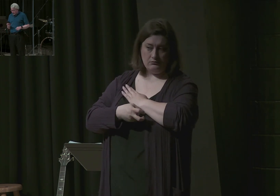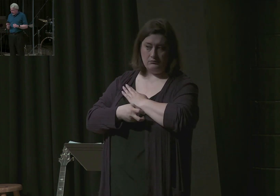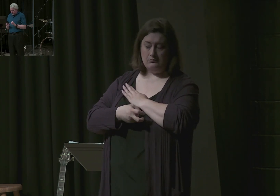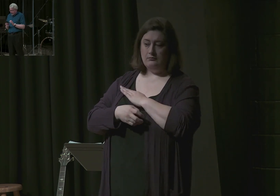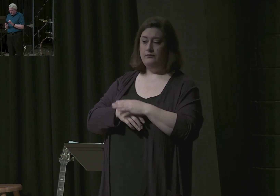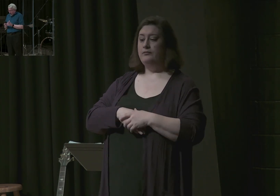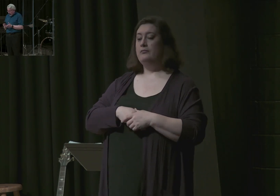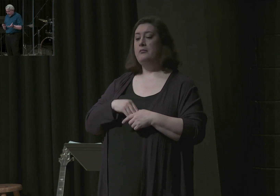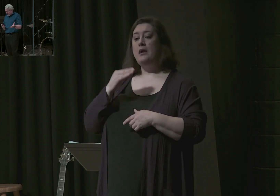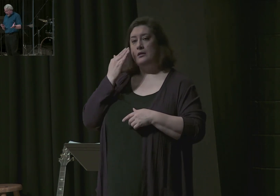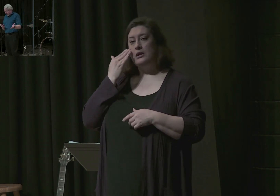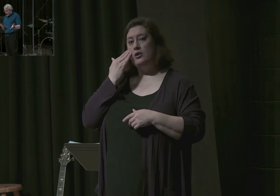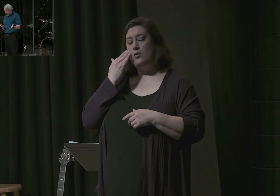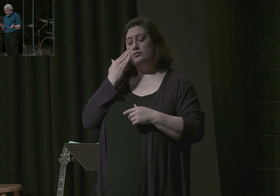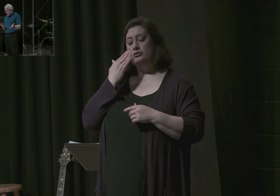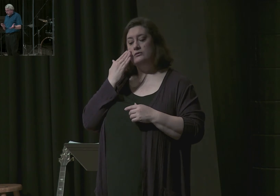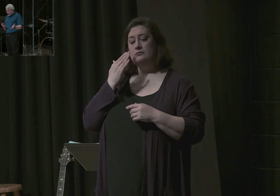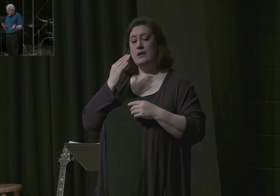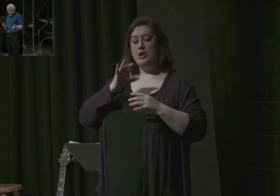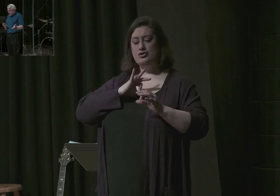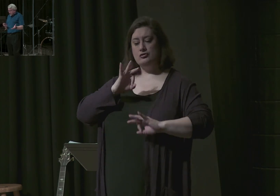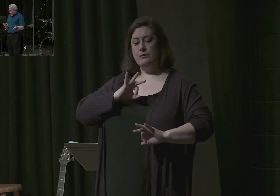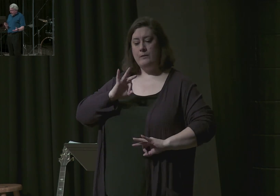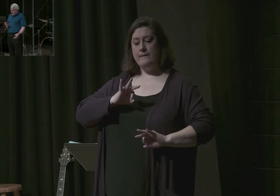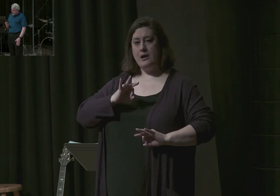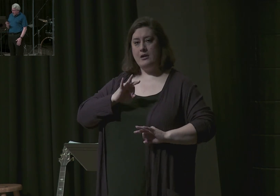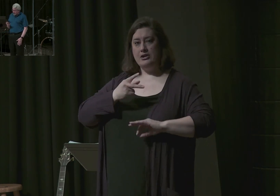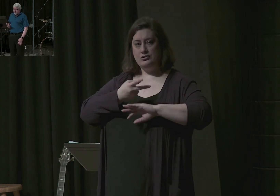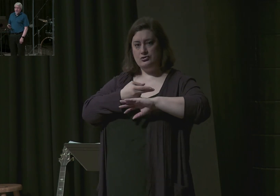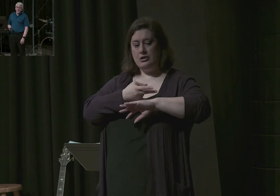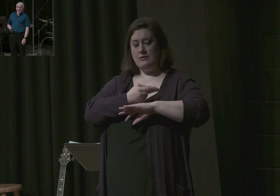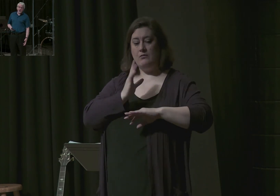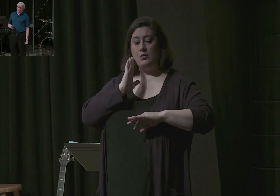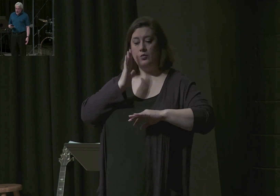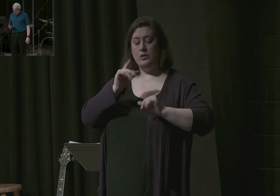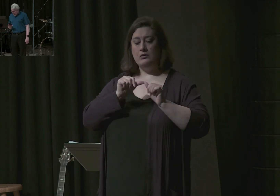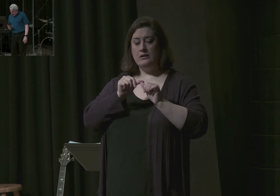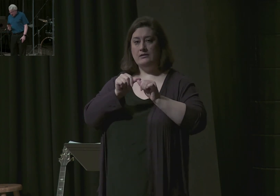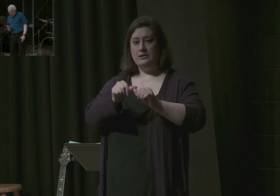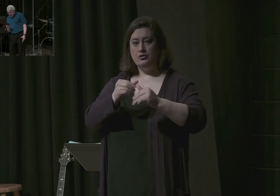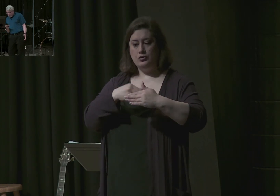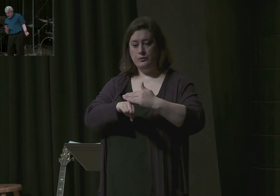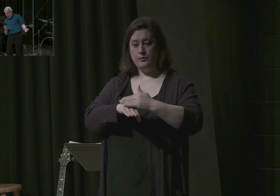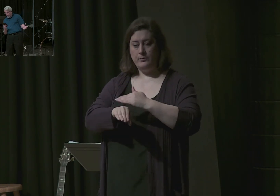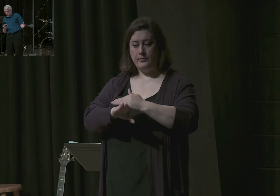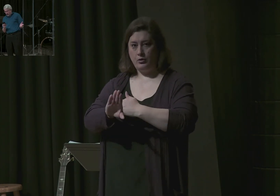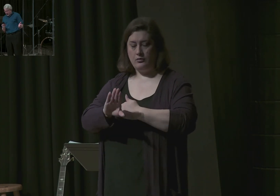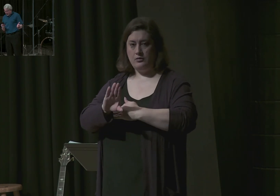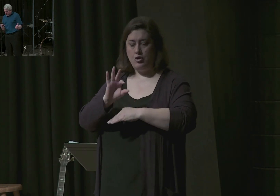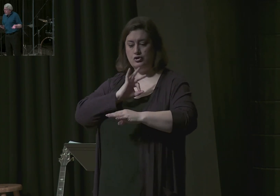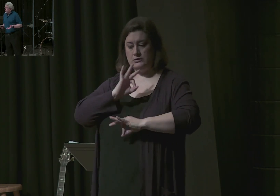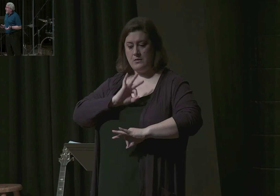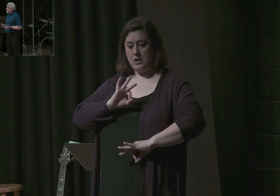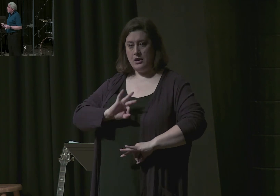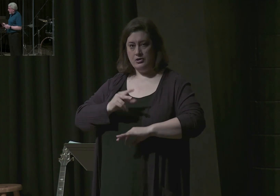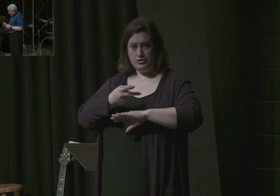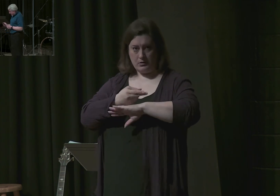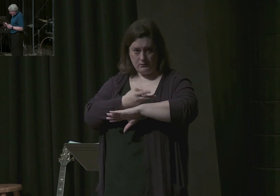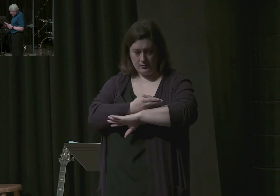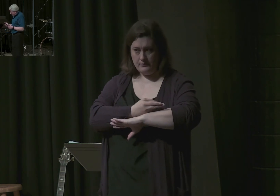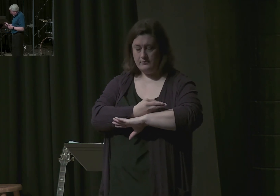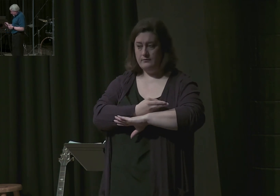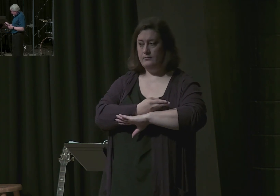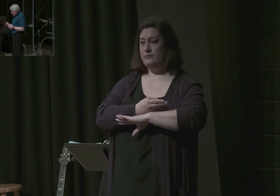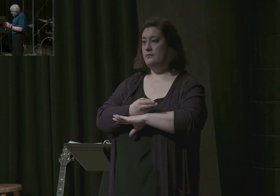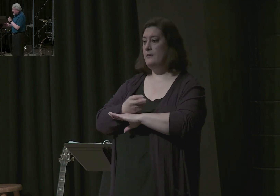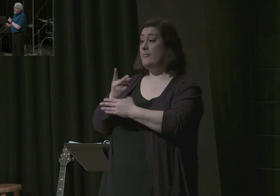animals will produce other mottled animals. I love the sort of jockeying and maneuvering of 2 crafty,